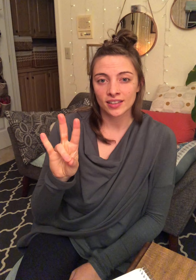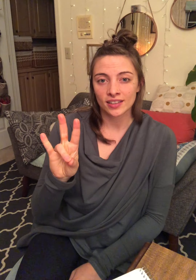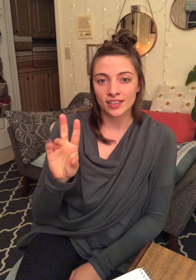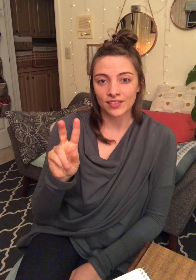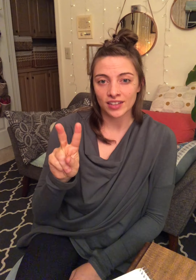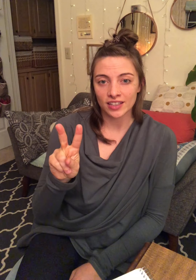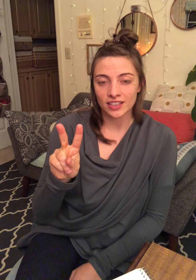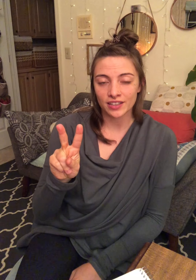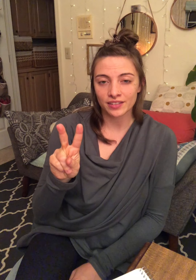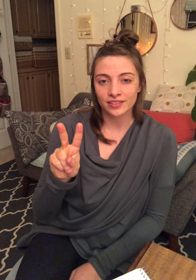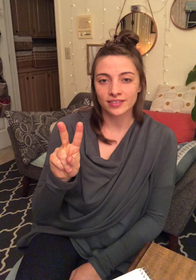72,